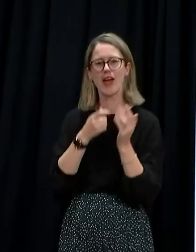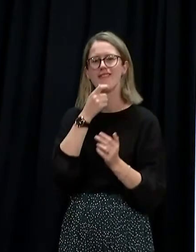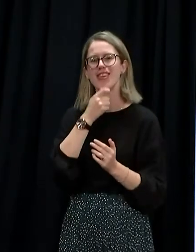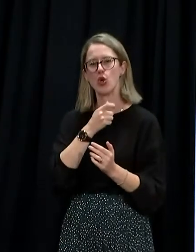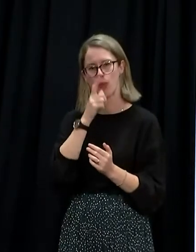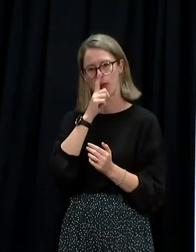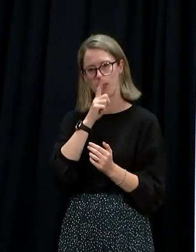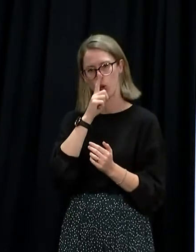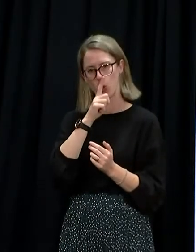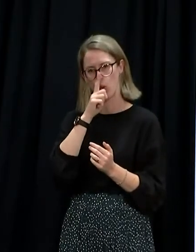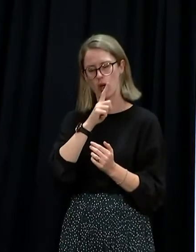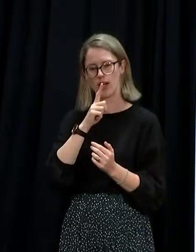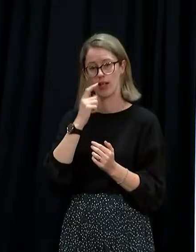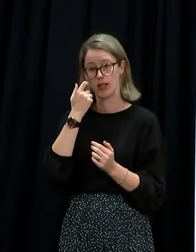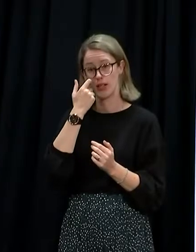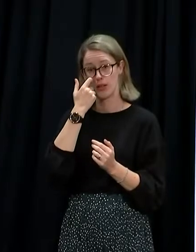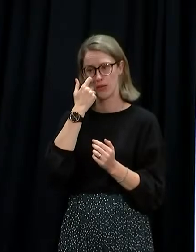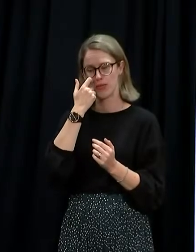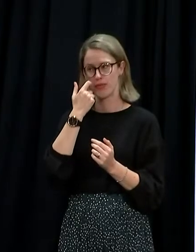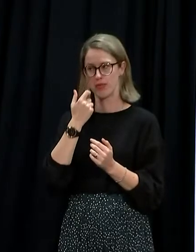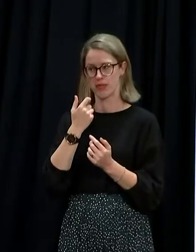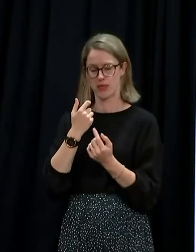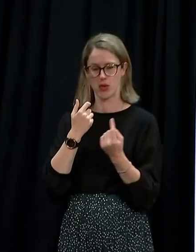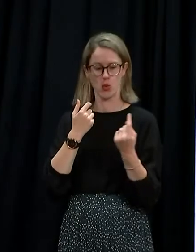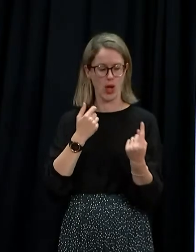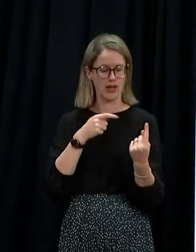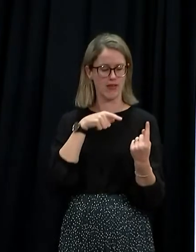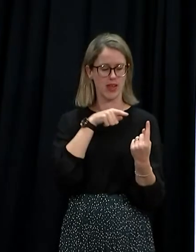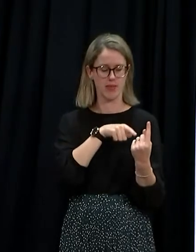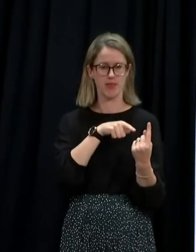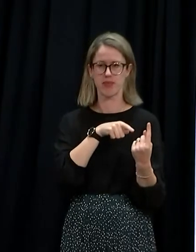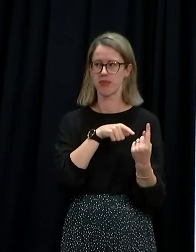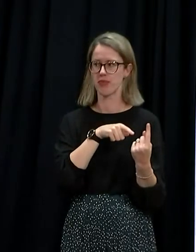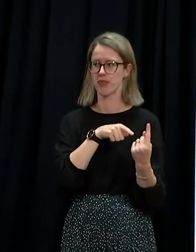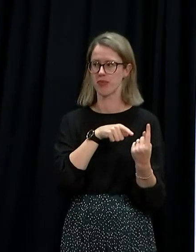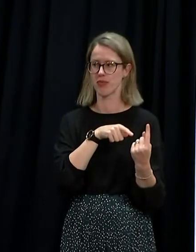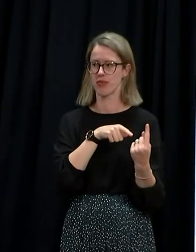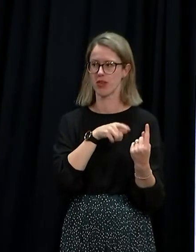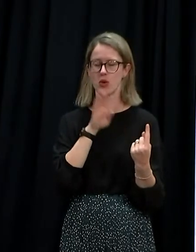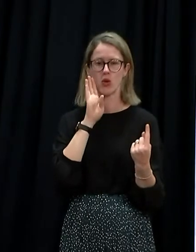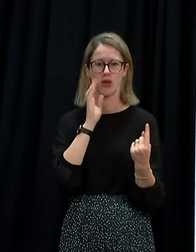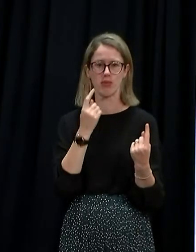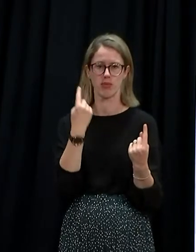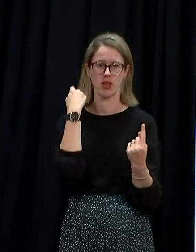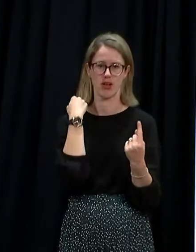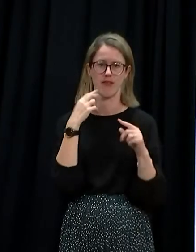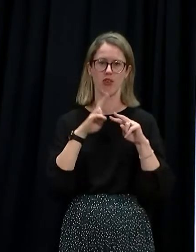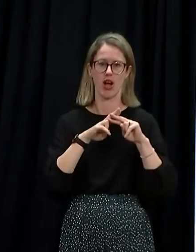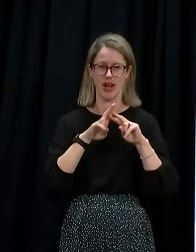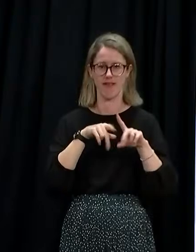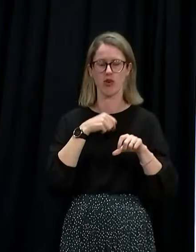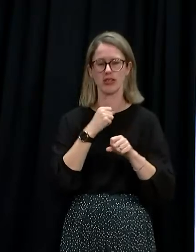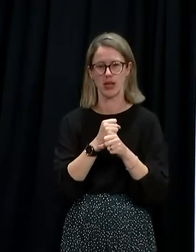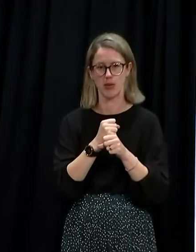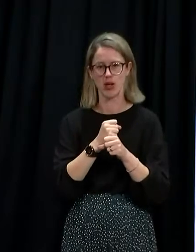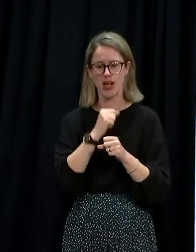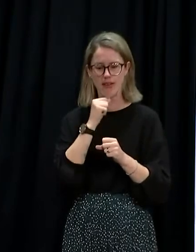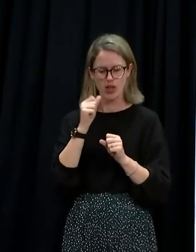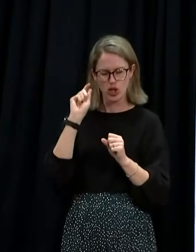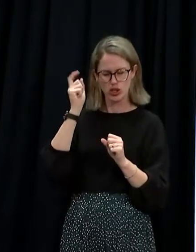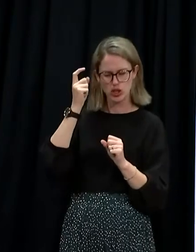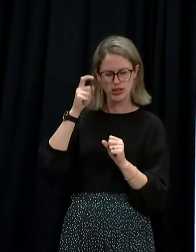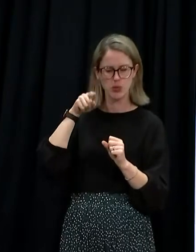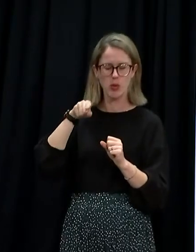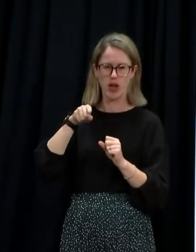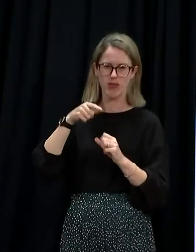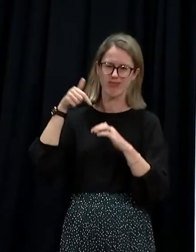handful that we're really quite fixated on. And one of them you will have heard a bit more about on Friday, for instance. So where we've got those concerns, we are